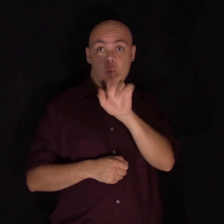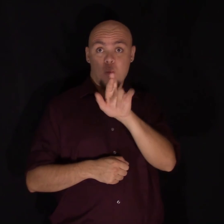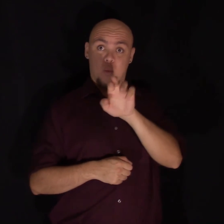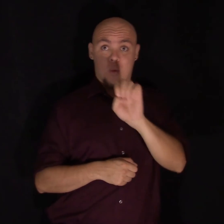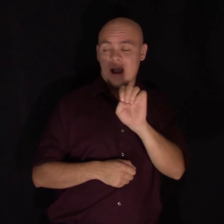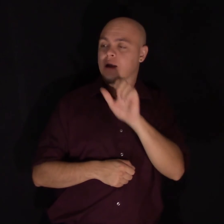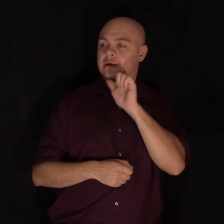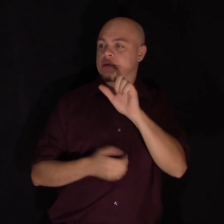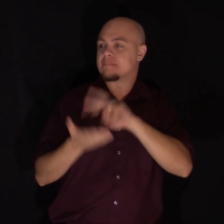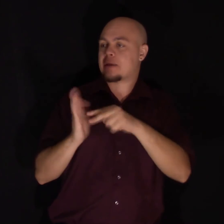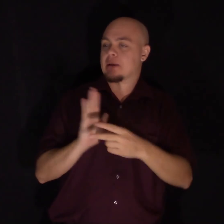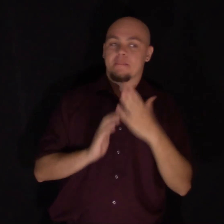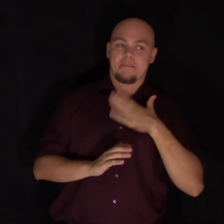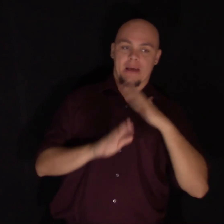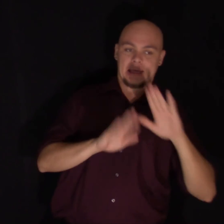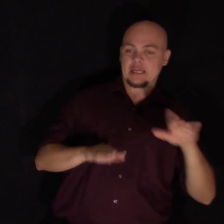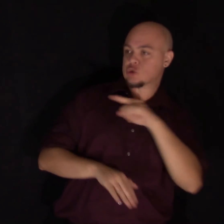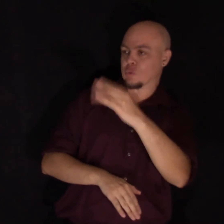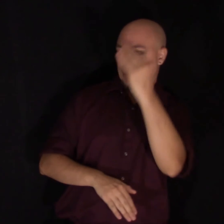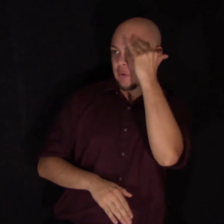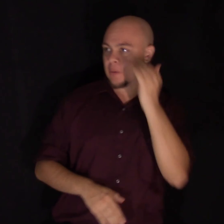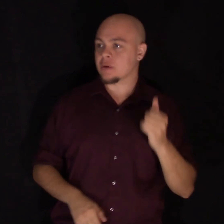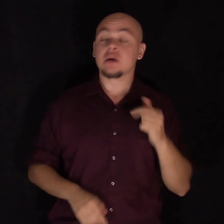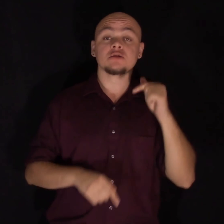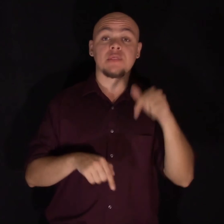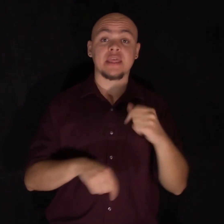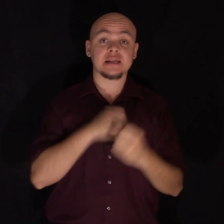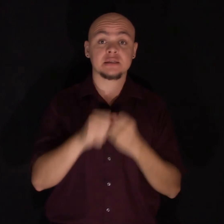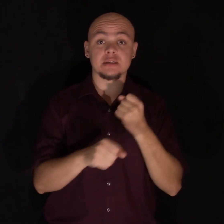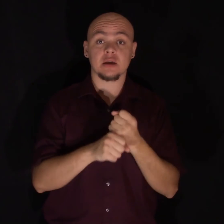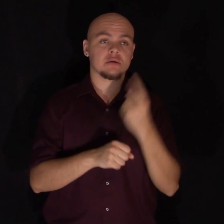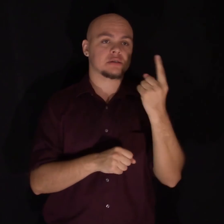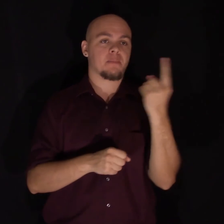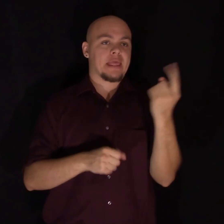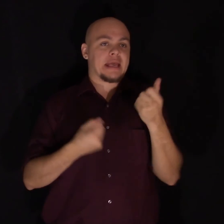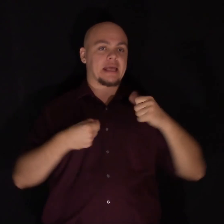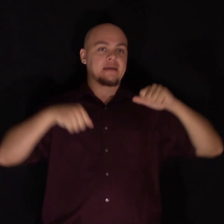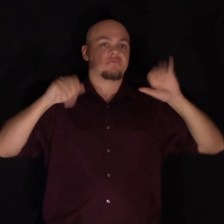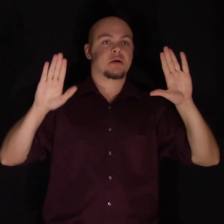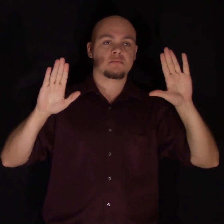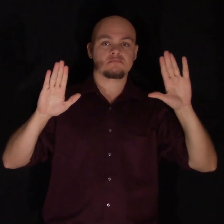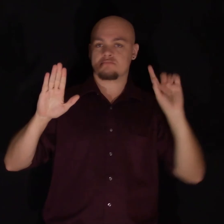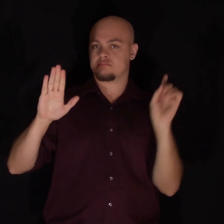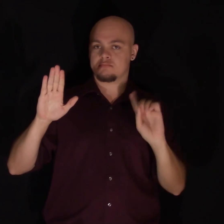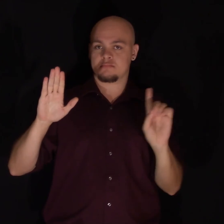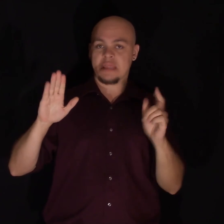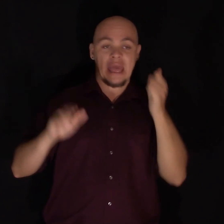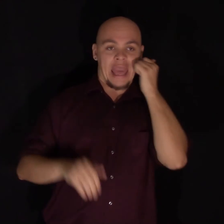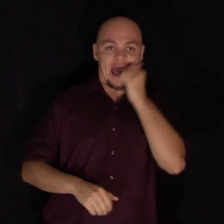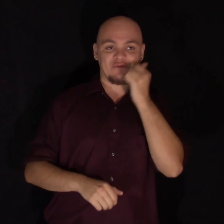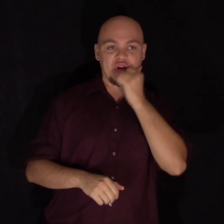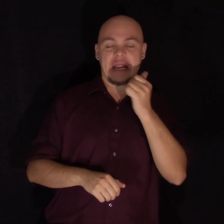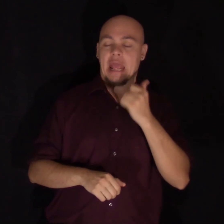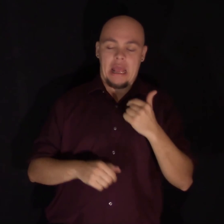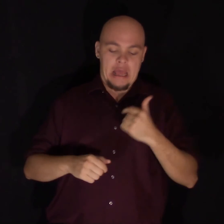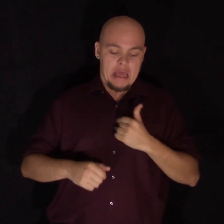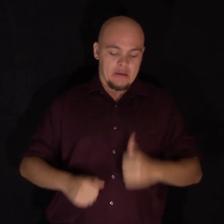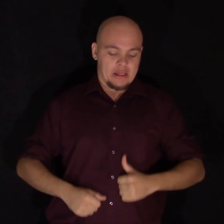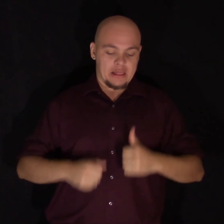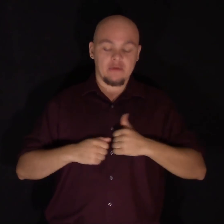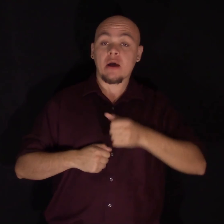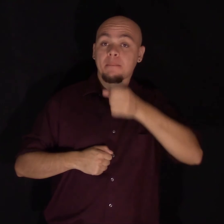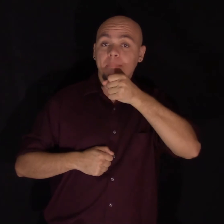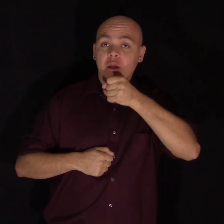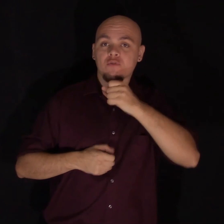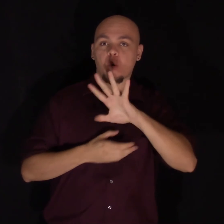about my kids. So this year, instead of giving something up, I will live every day as if there were a microphone tucked